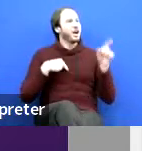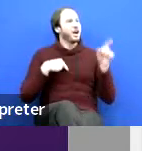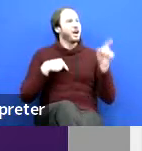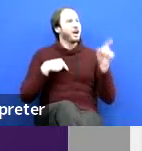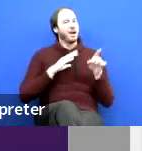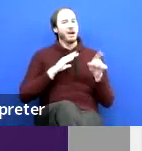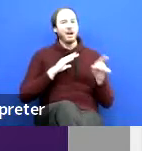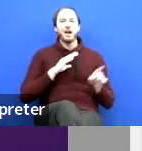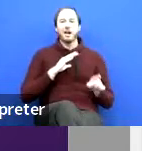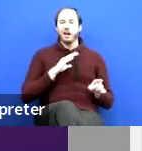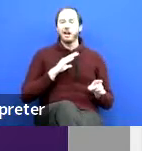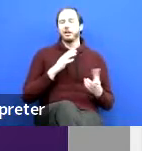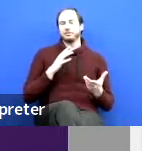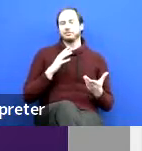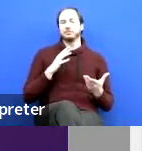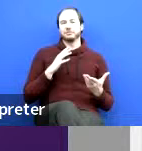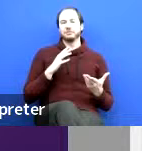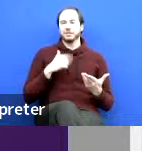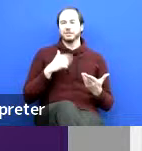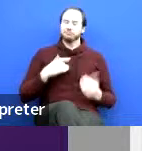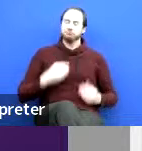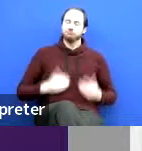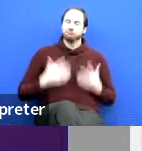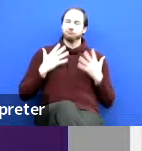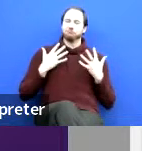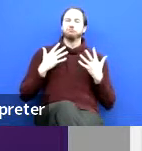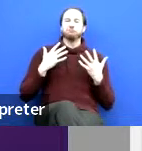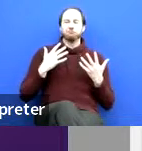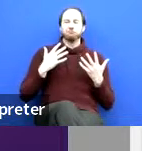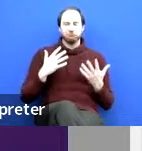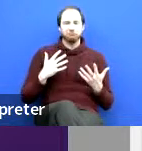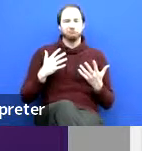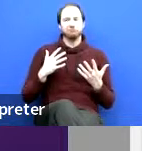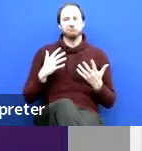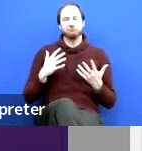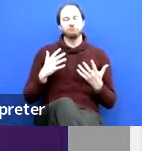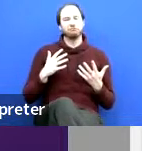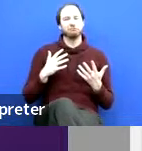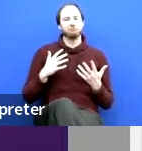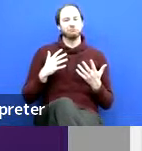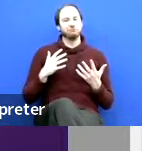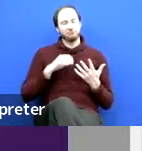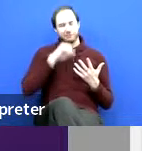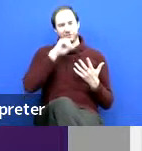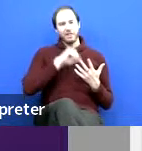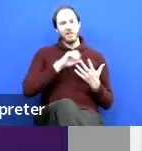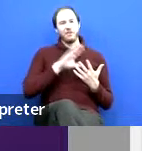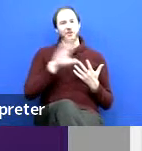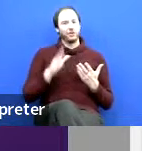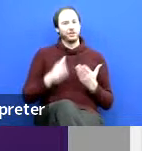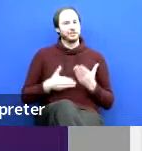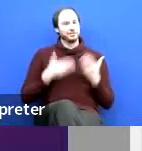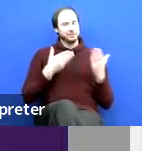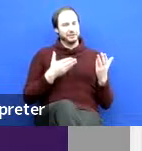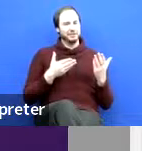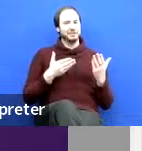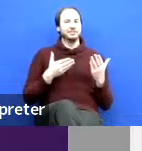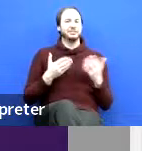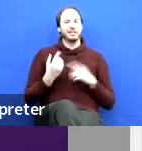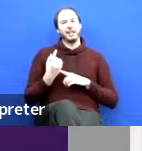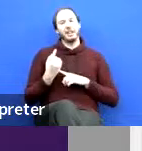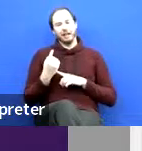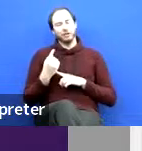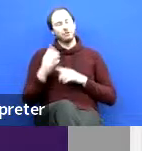and it just really resonates, and just really love the submissions this year. Last year, of course, they